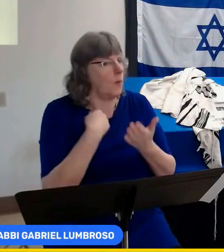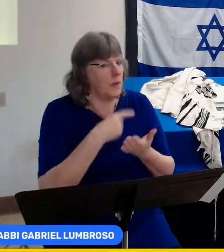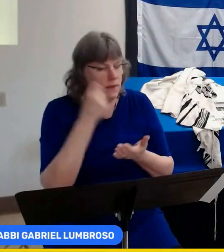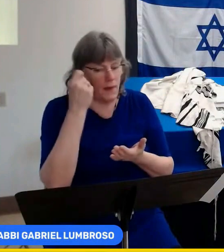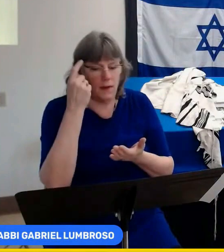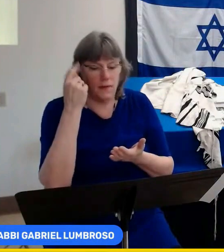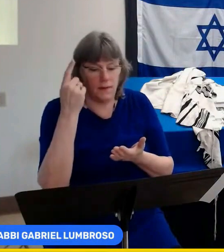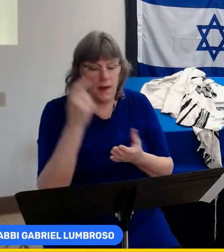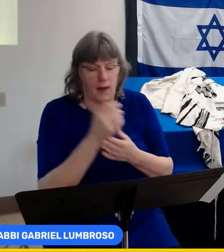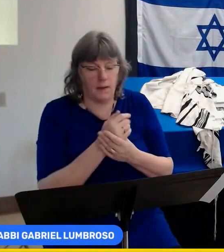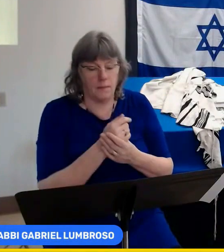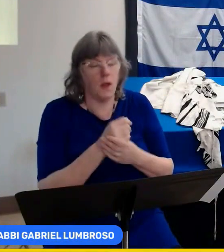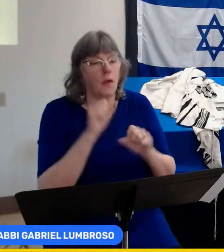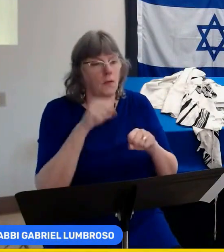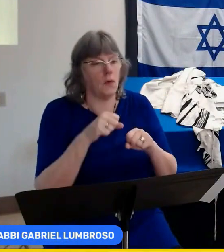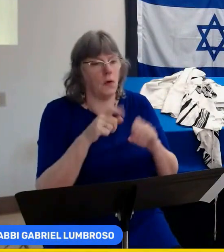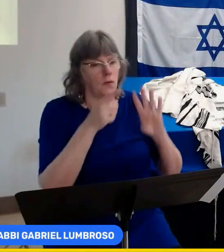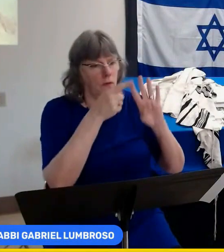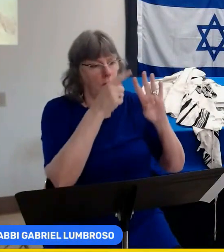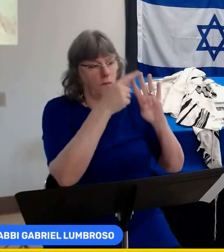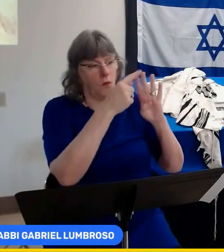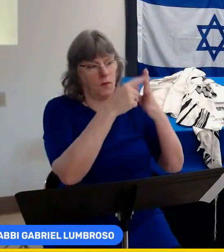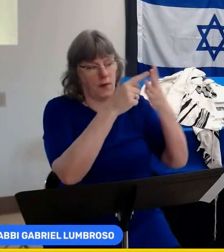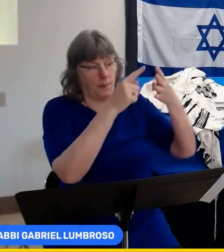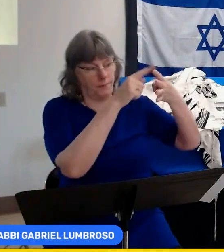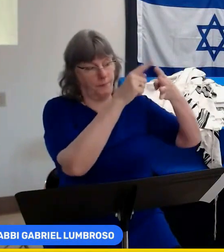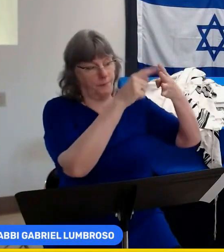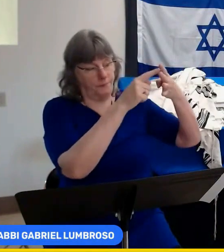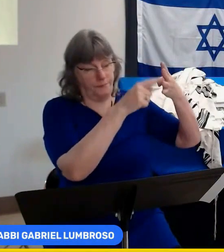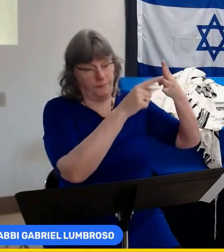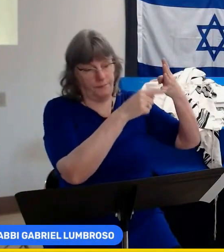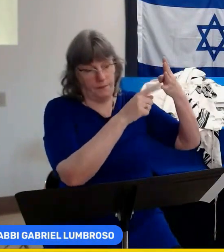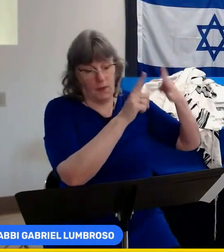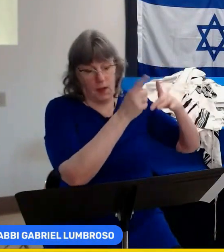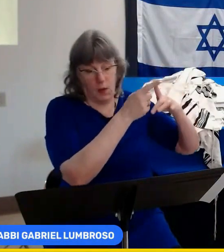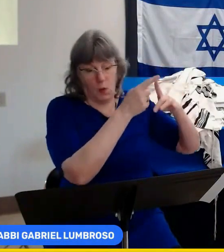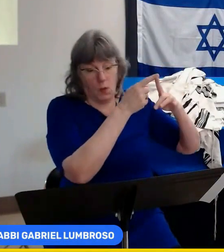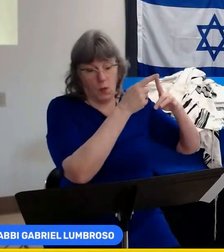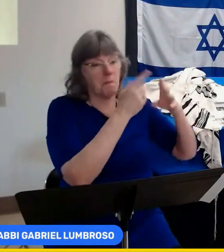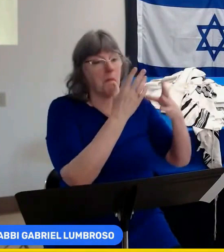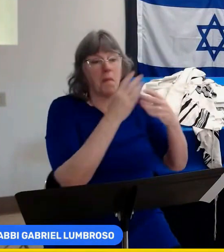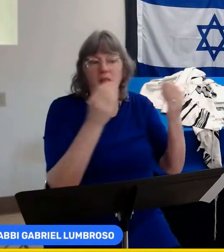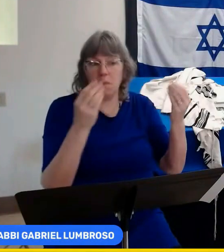So here are four steps. Well, okay. Many people took the land.